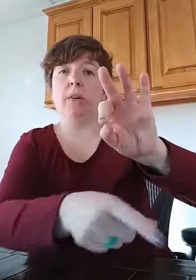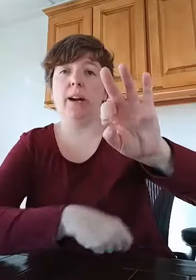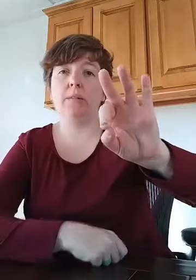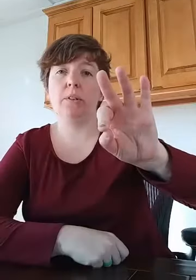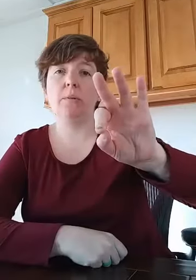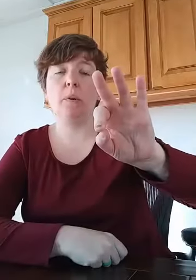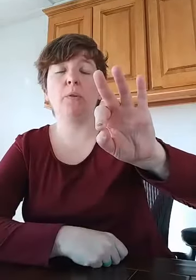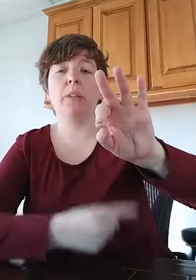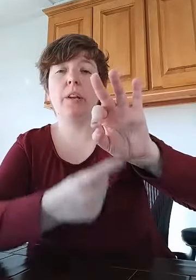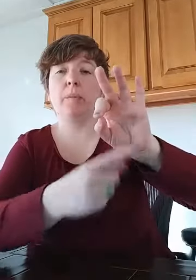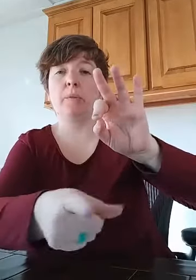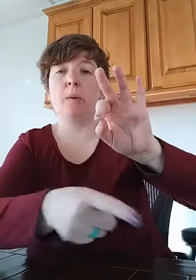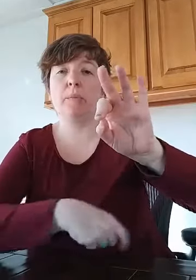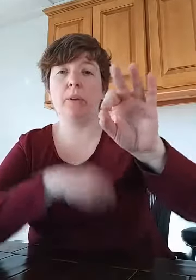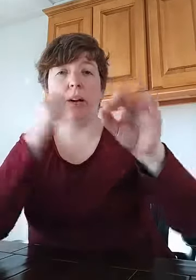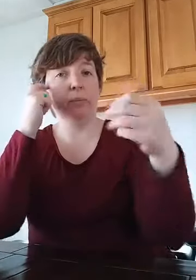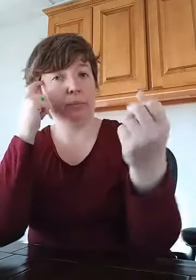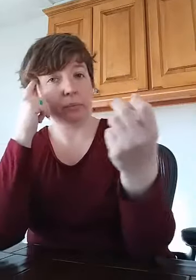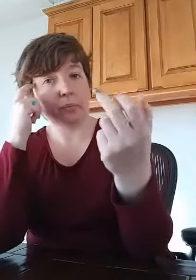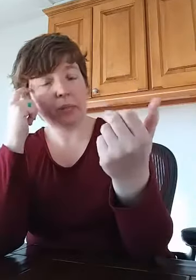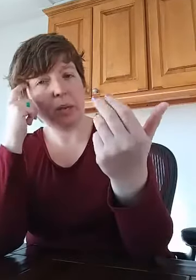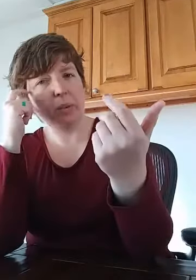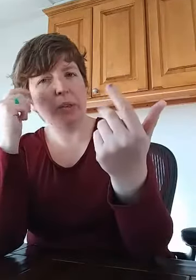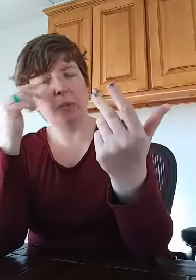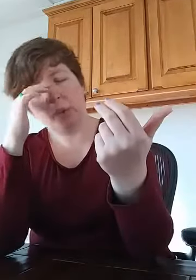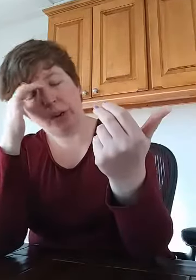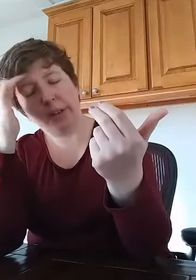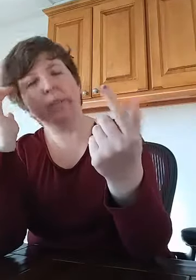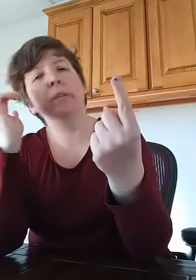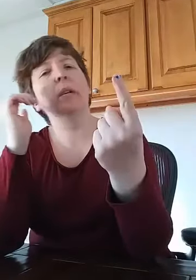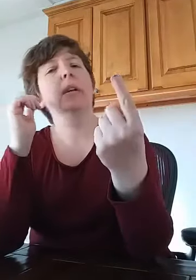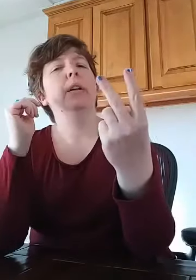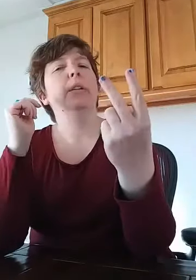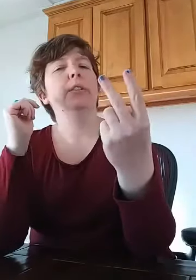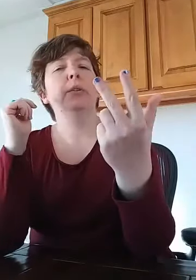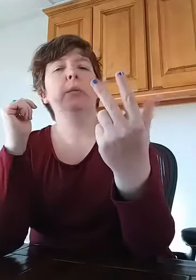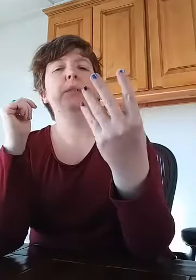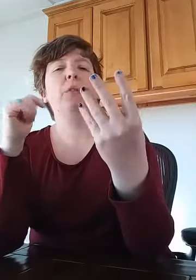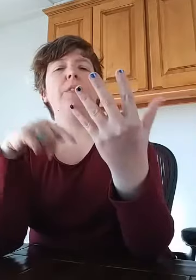out. Most of the numbers, palms are out. But those 1, 2, 3, 4, 5,